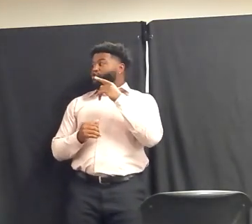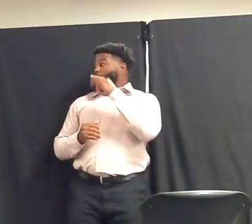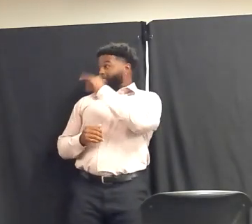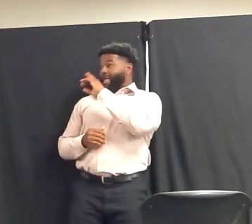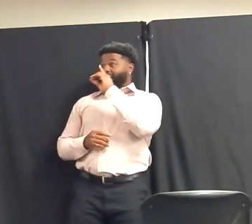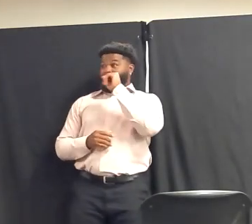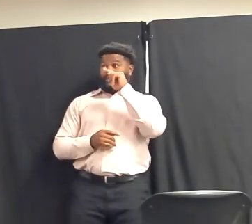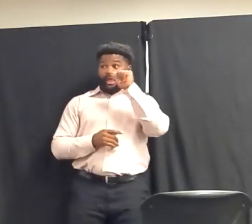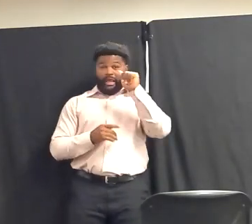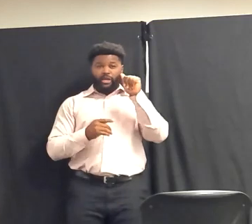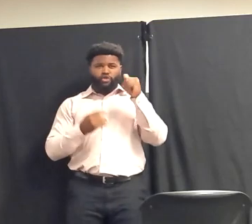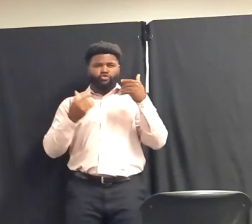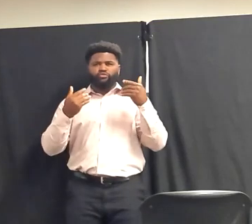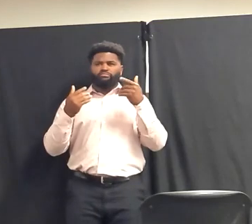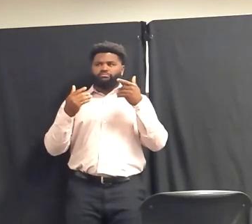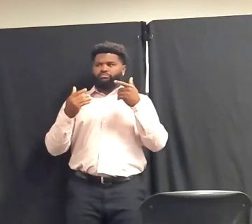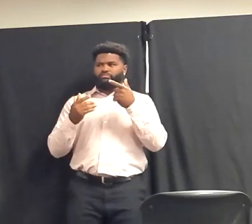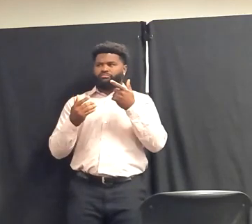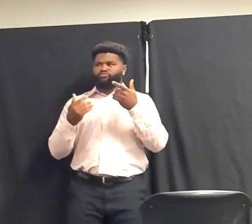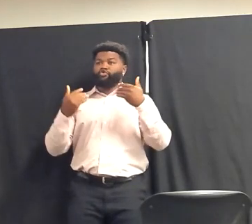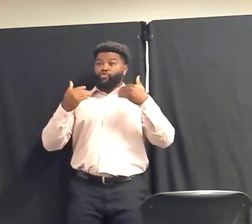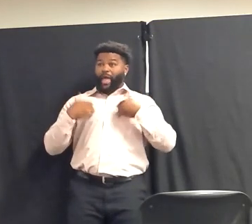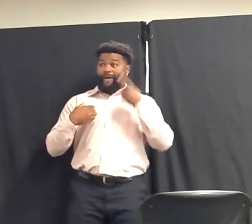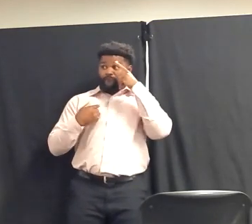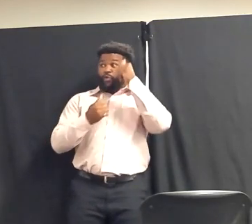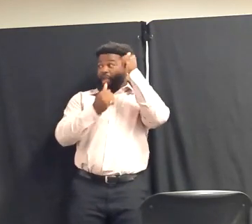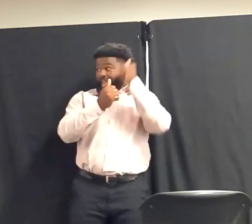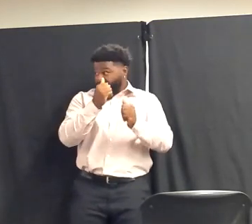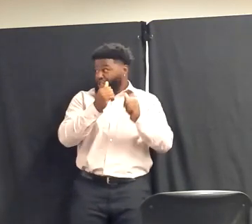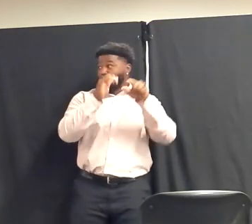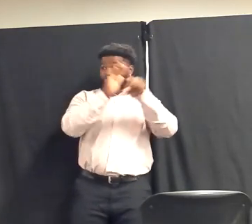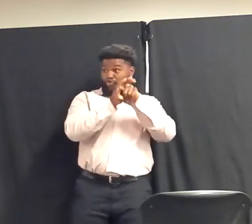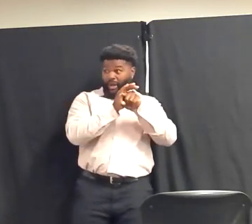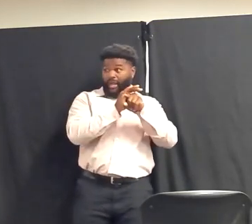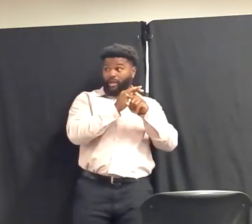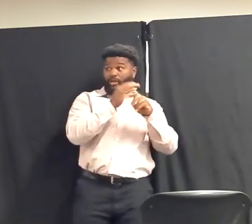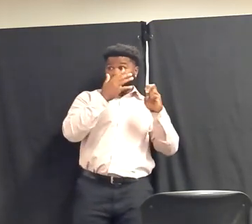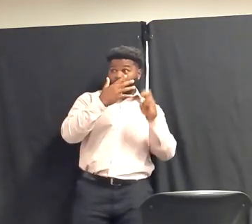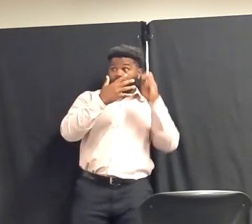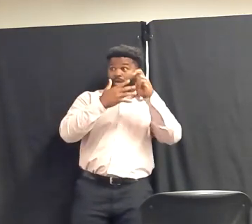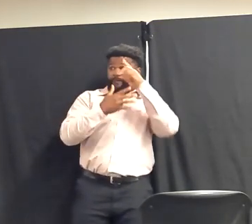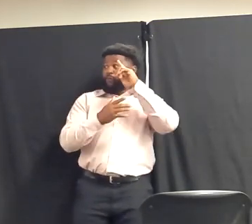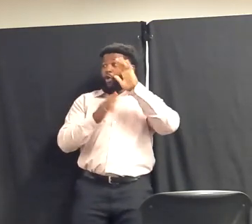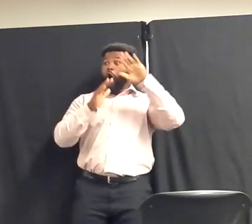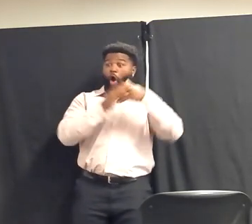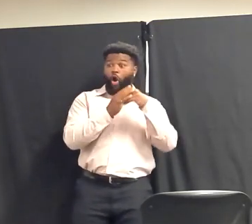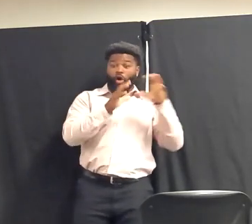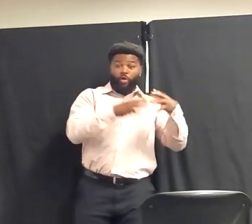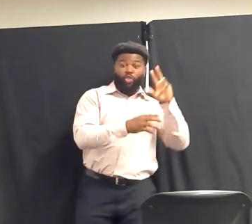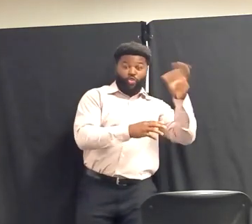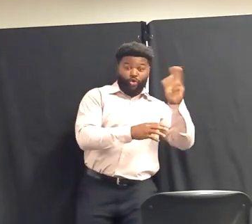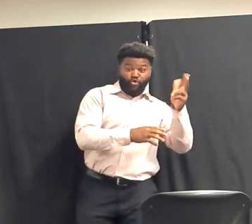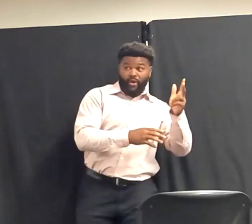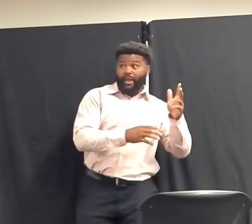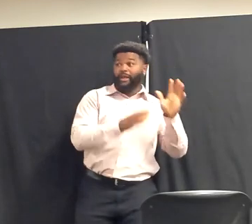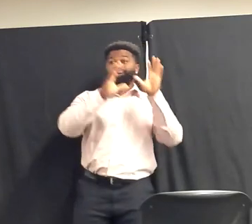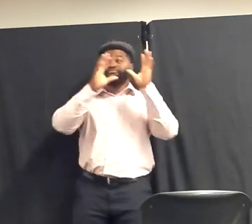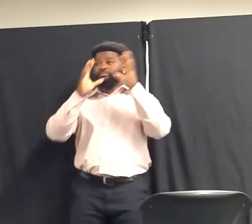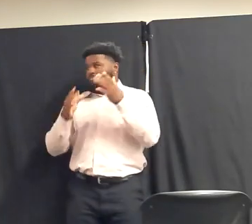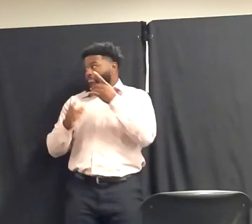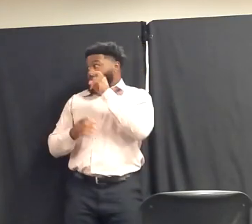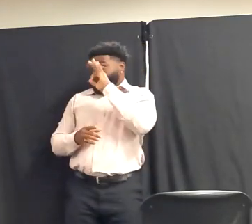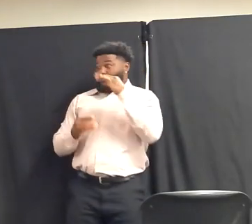data for each grade level for all third graders here at ISD. I